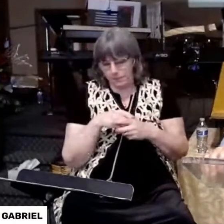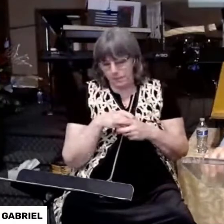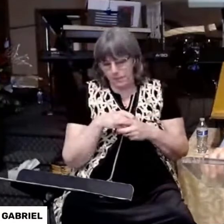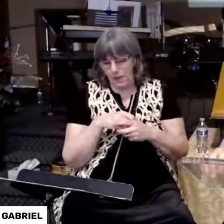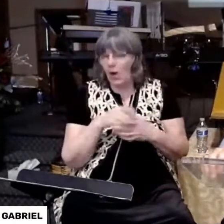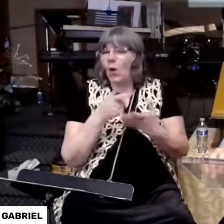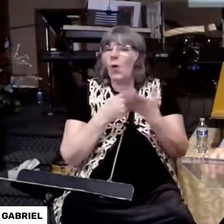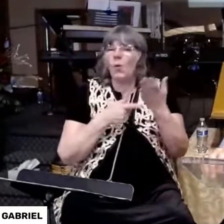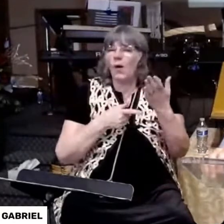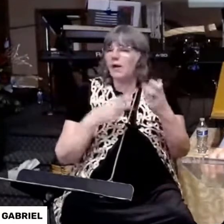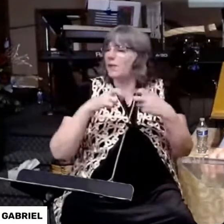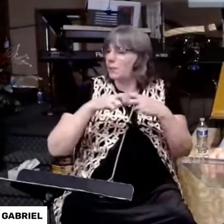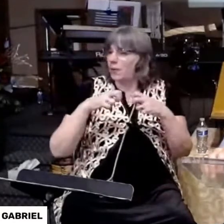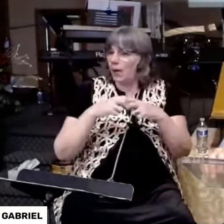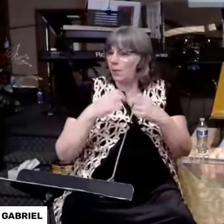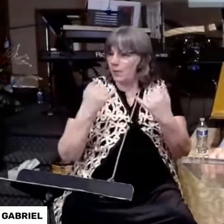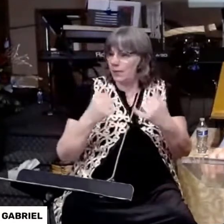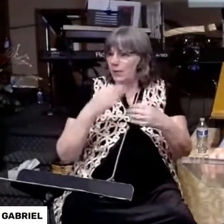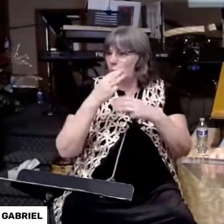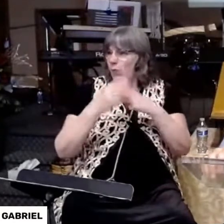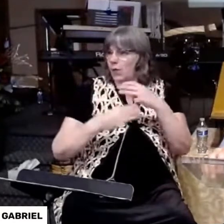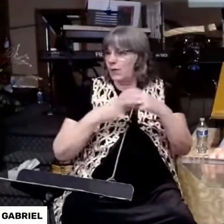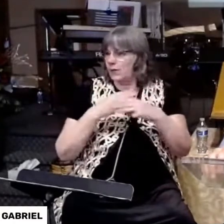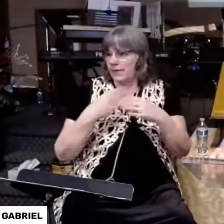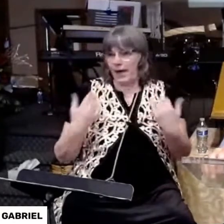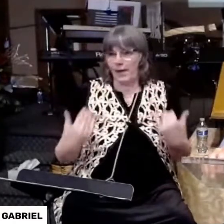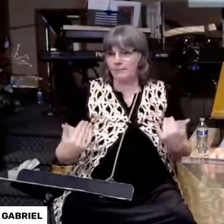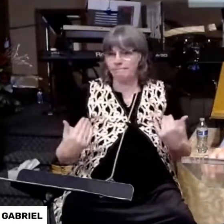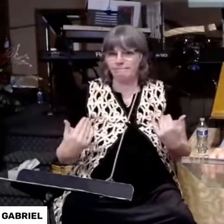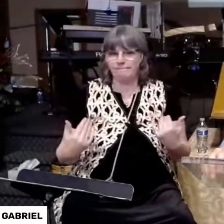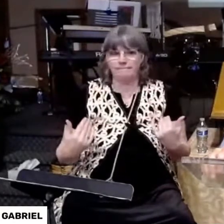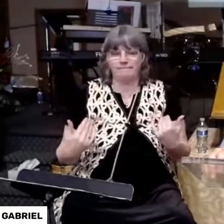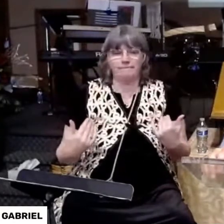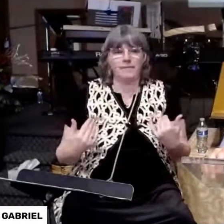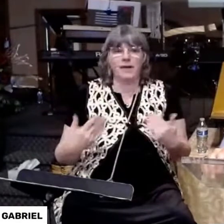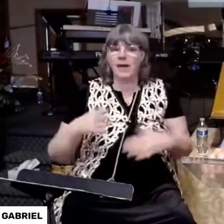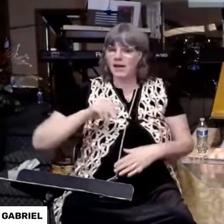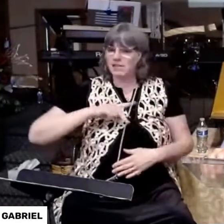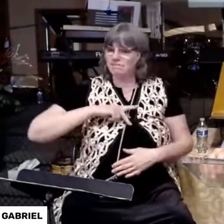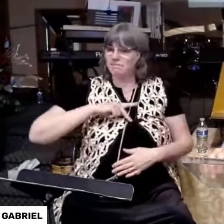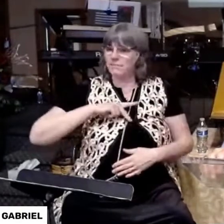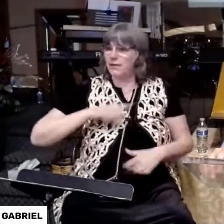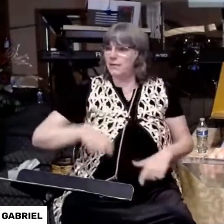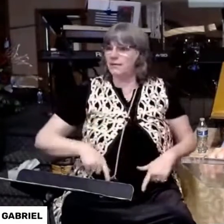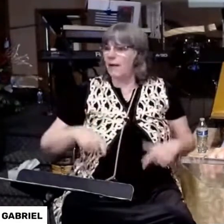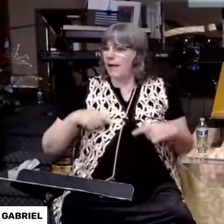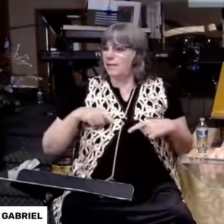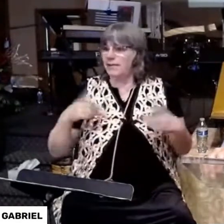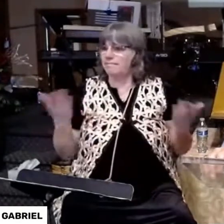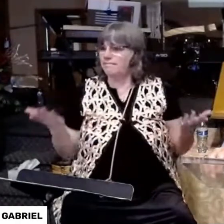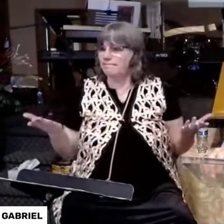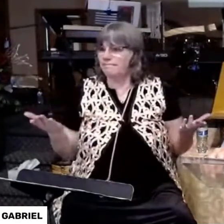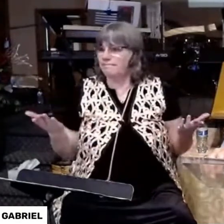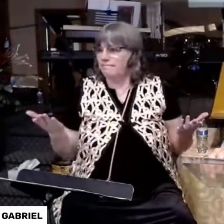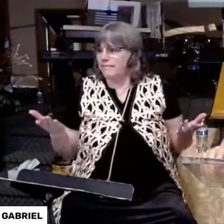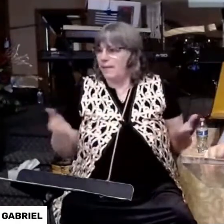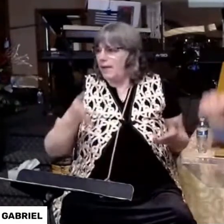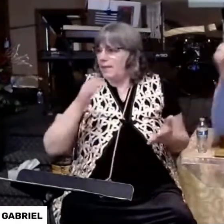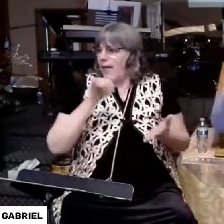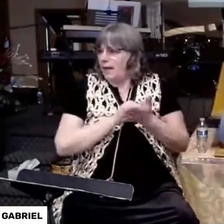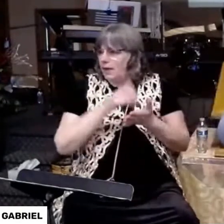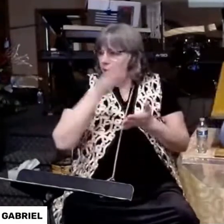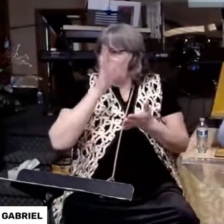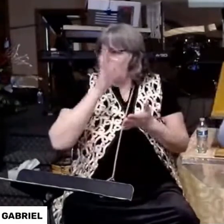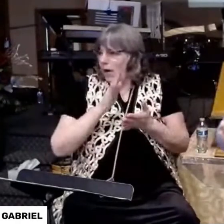What are the issues in our world and in our personal lives that Hashem would